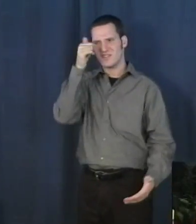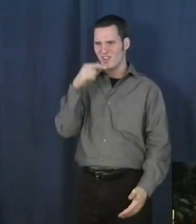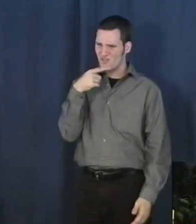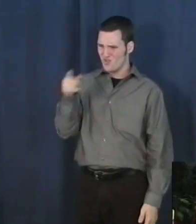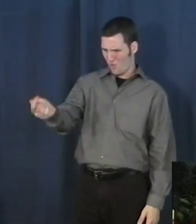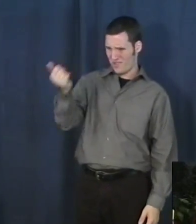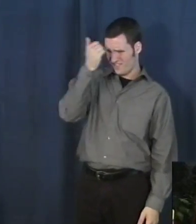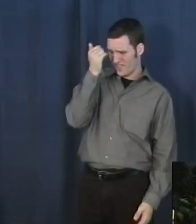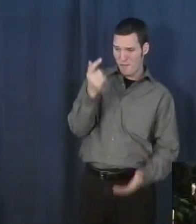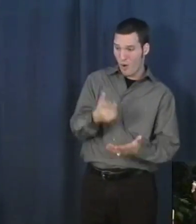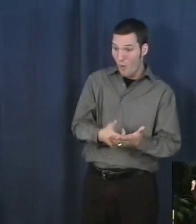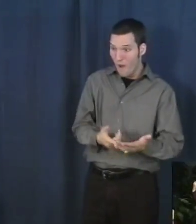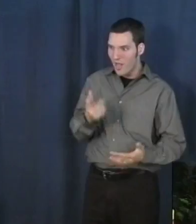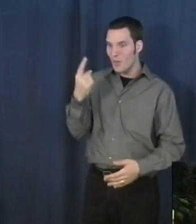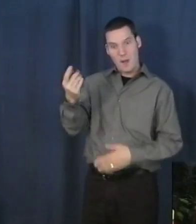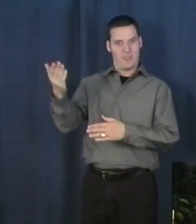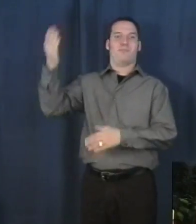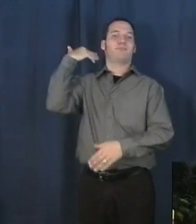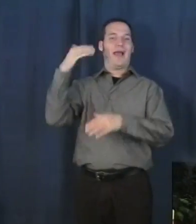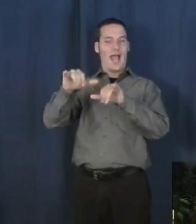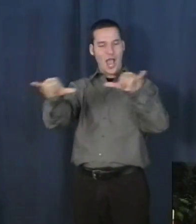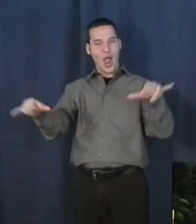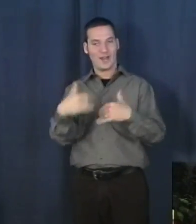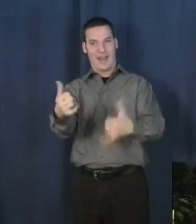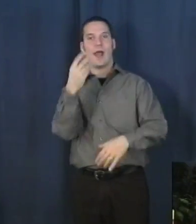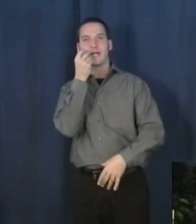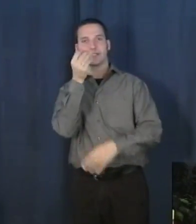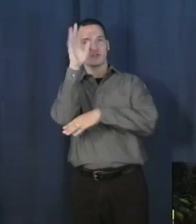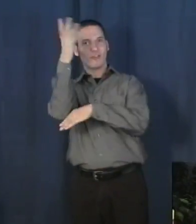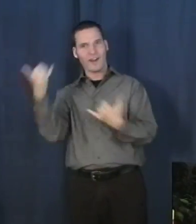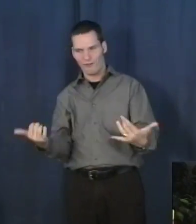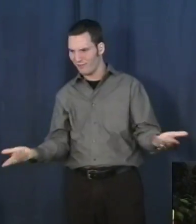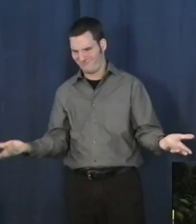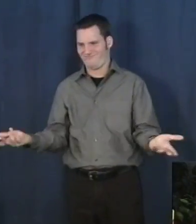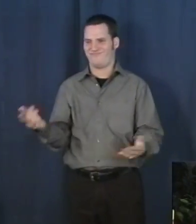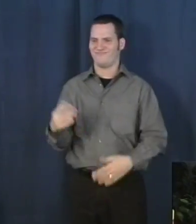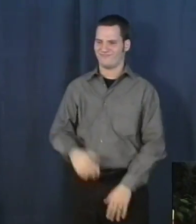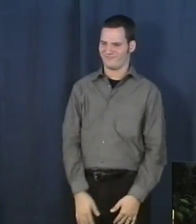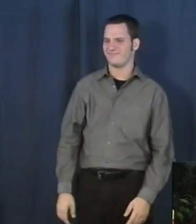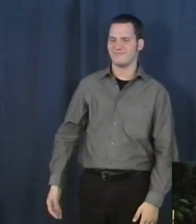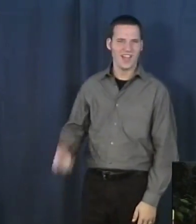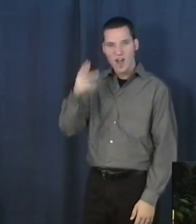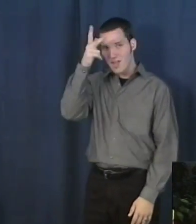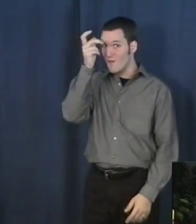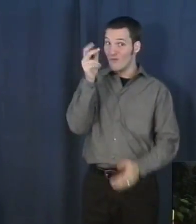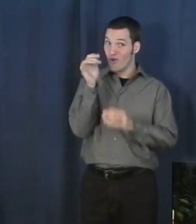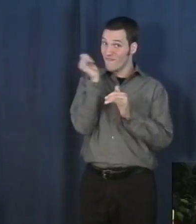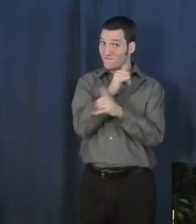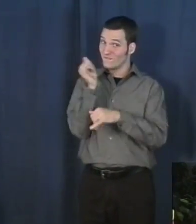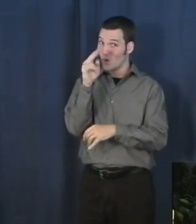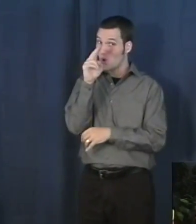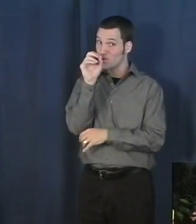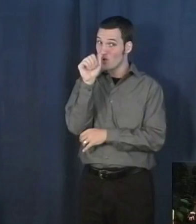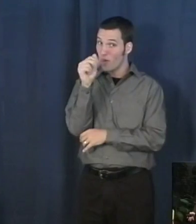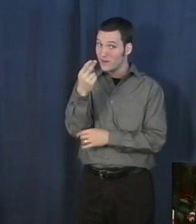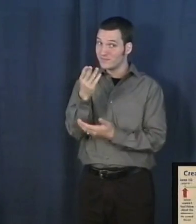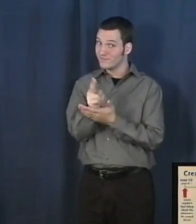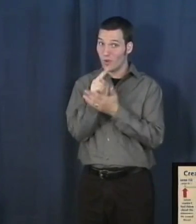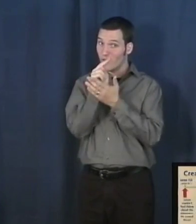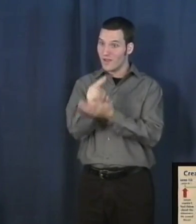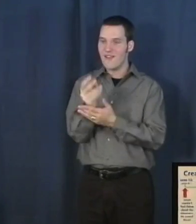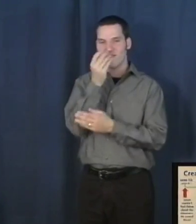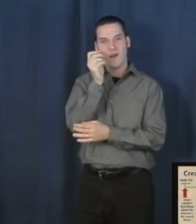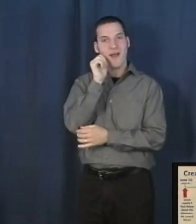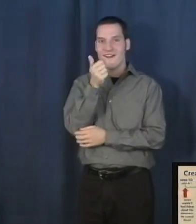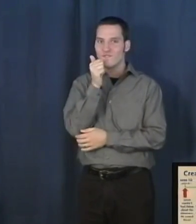Adam would say, are you dumb or what? There's one in the backyard eating off the cherry tree right now. The devil couldn't fool Noah. He fed him